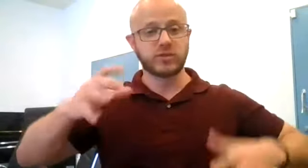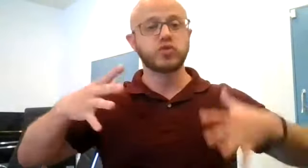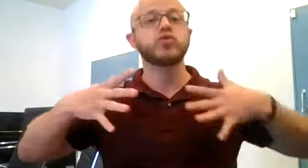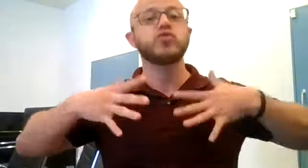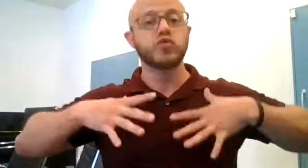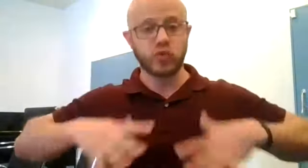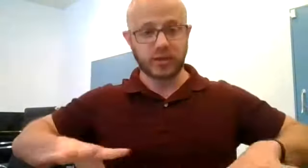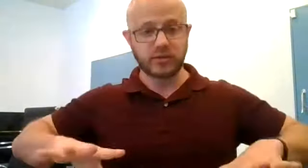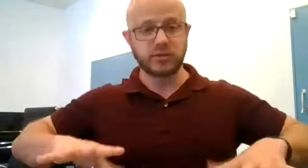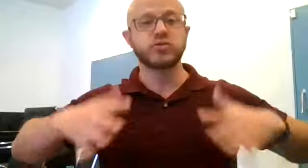Dress.